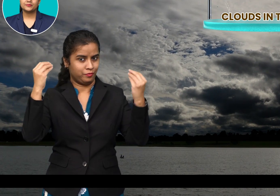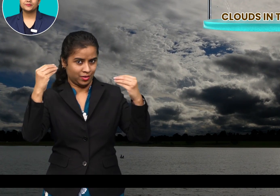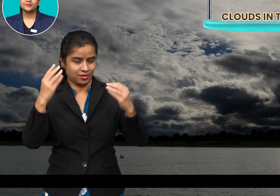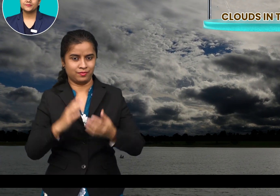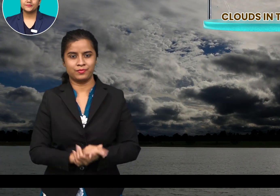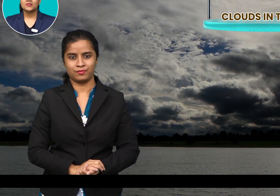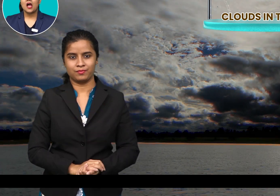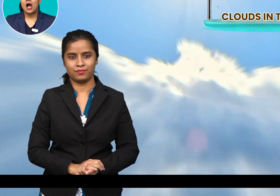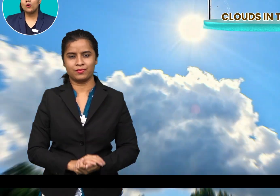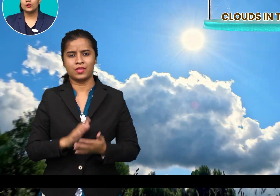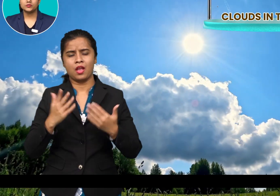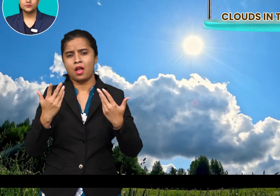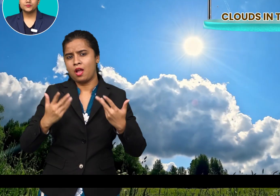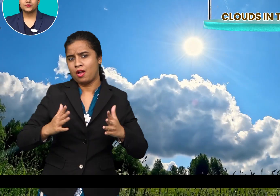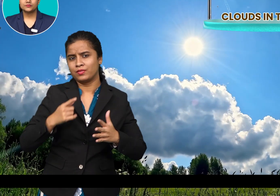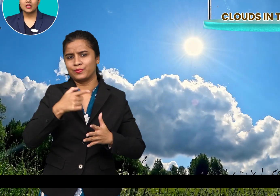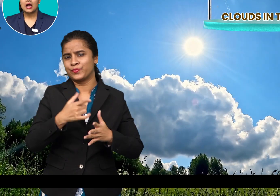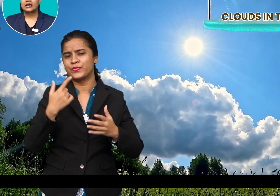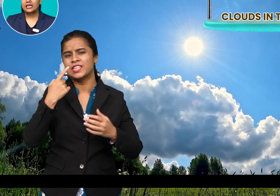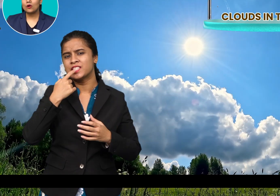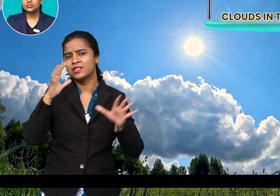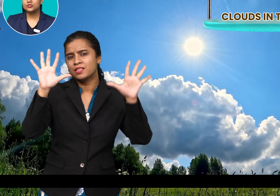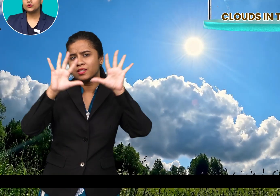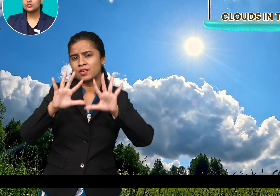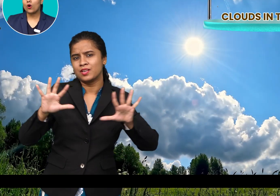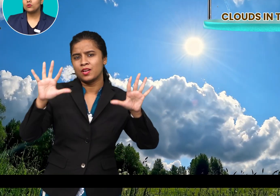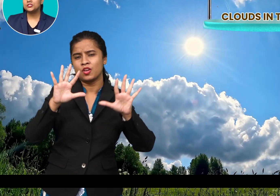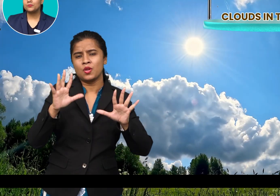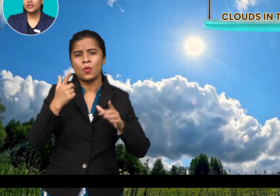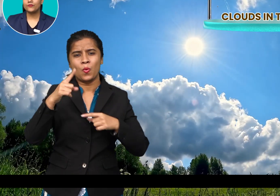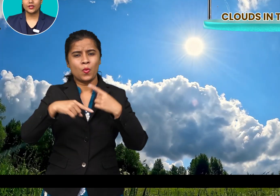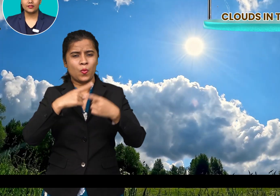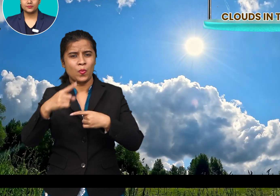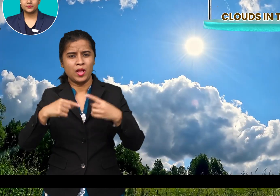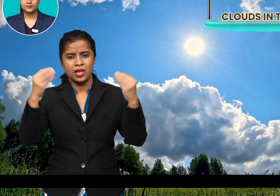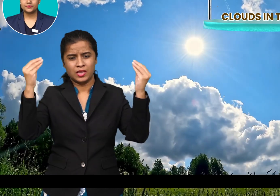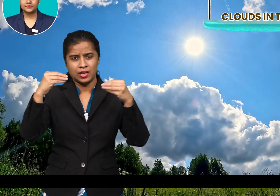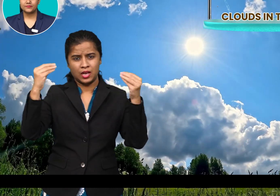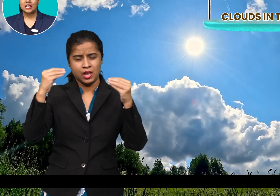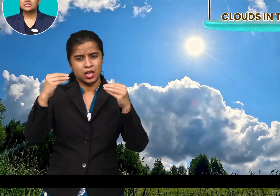rain. However, clouds don't always bring rain.